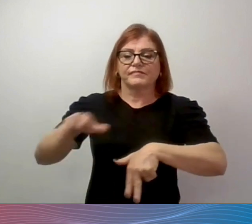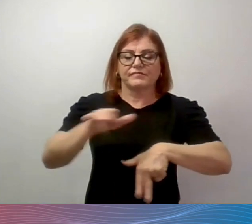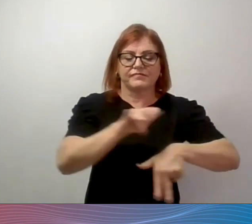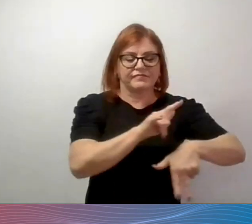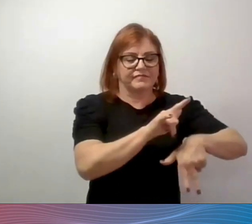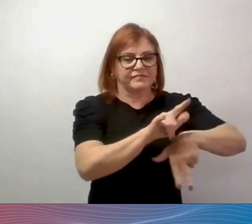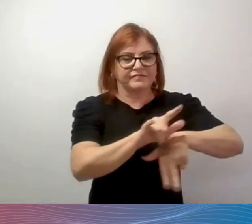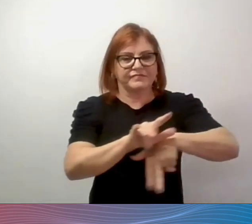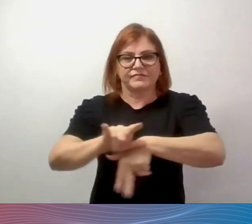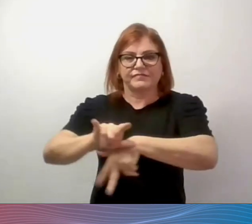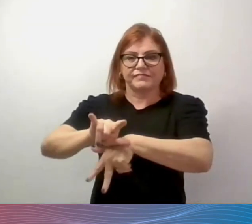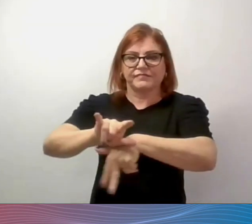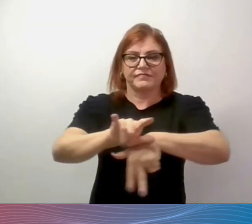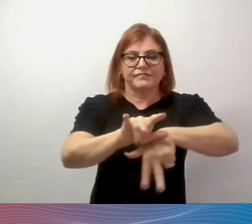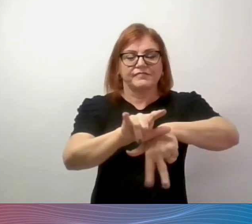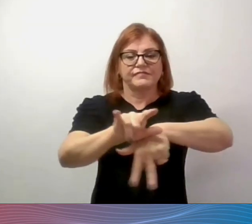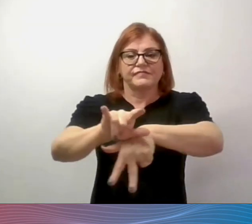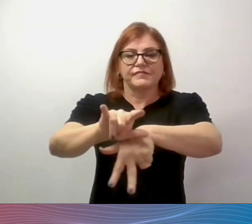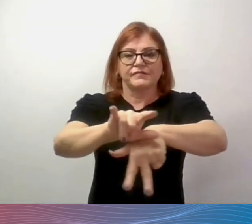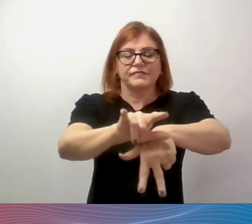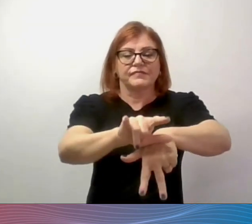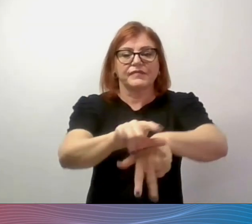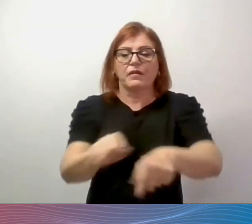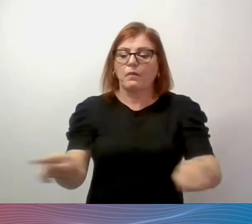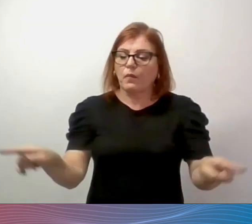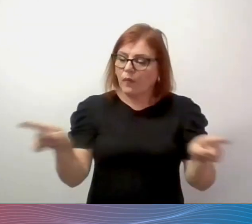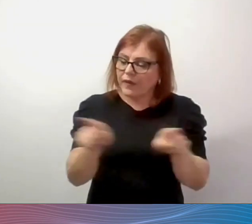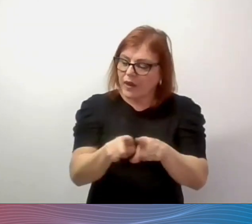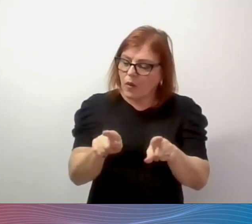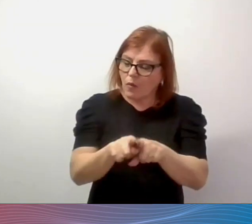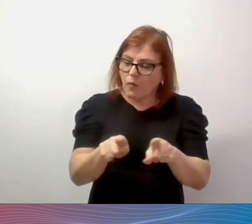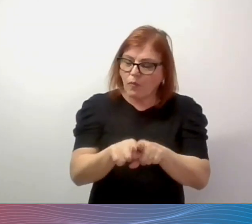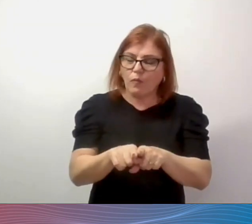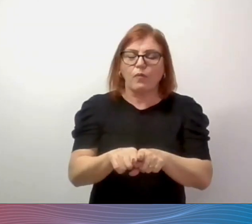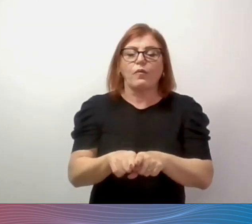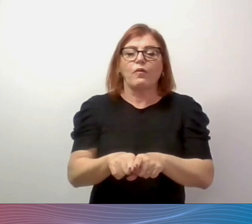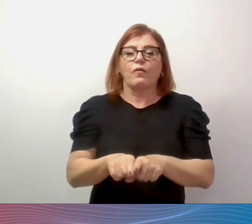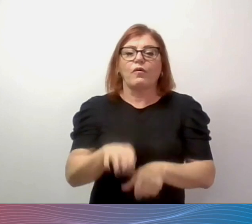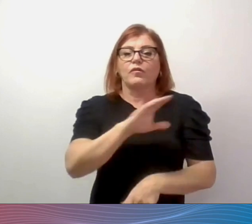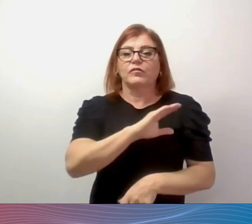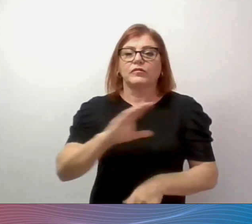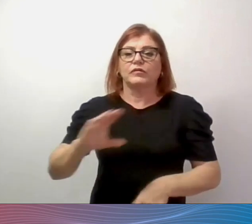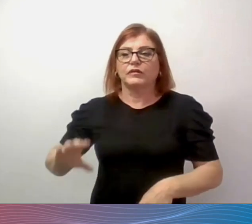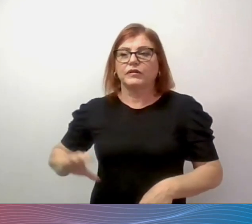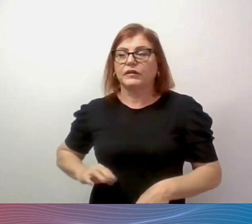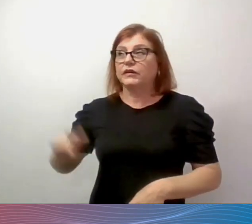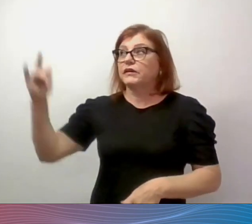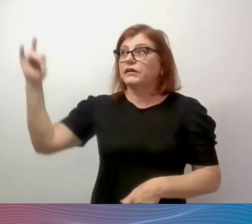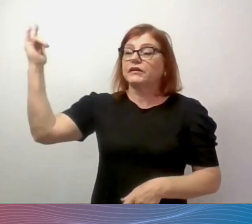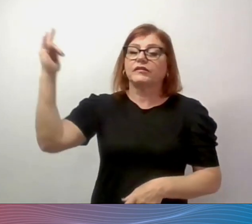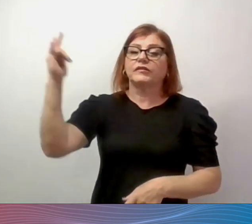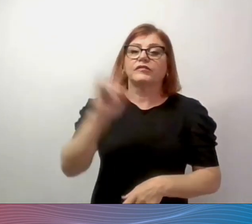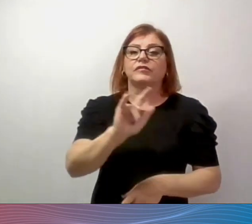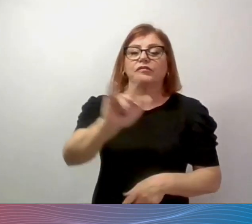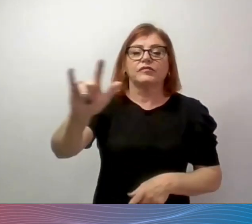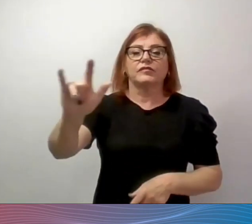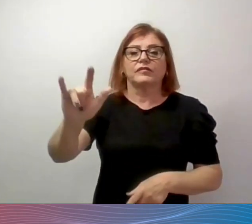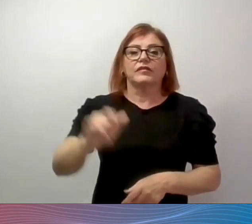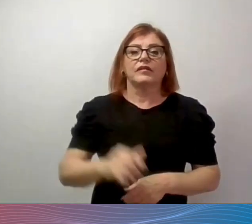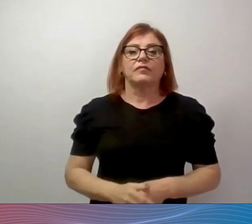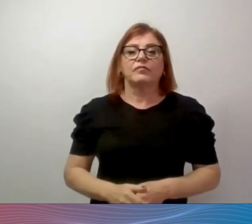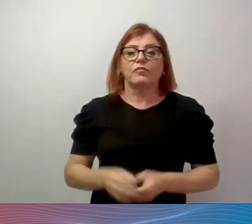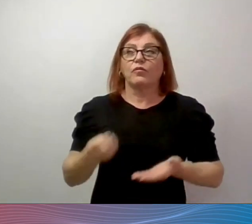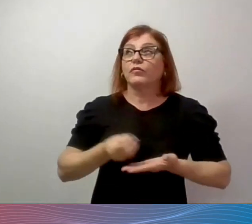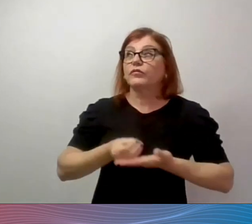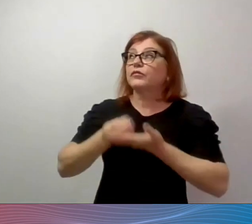se entregou a si mesmo por nós como oferta e sacrifício a Deus em aroma suave. And walk